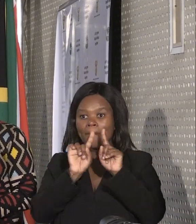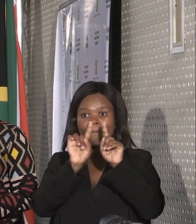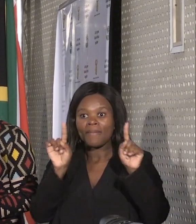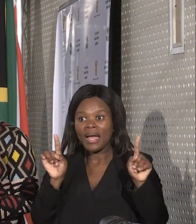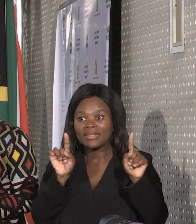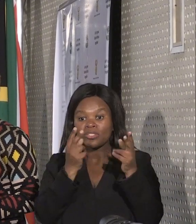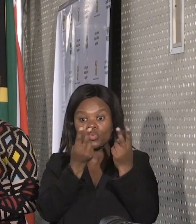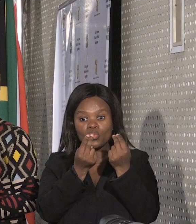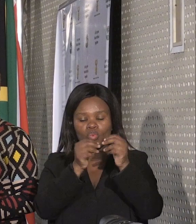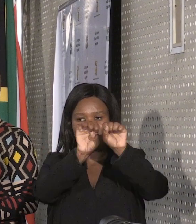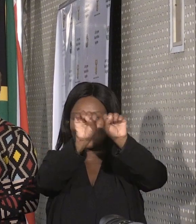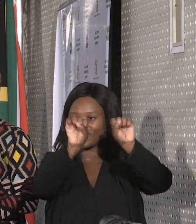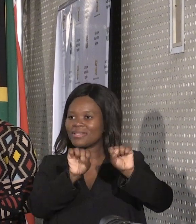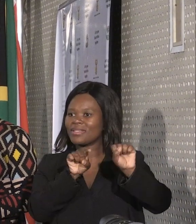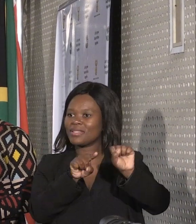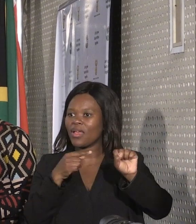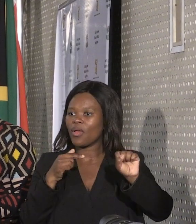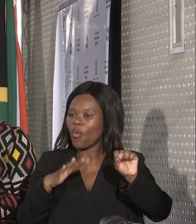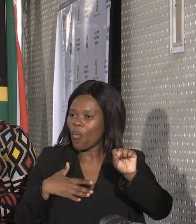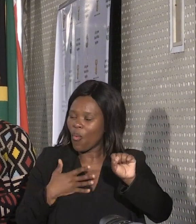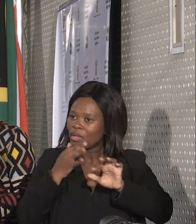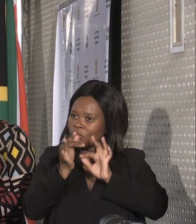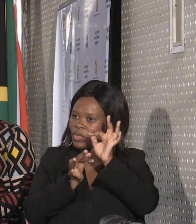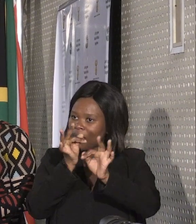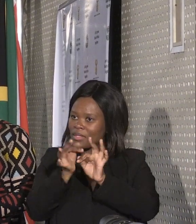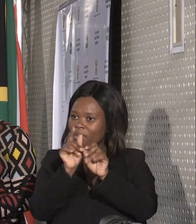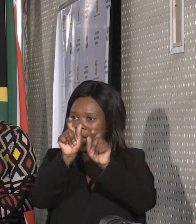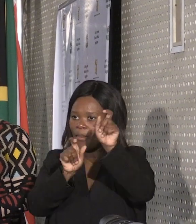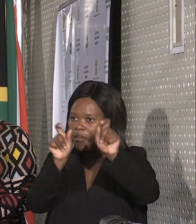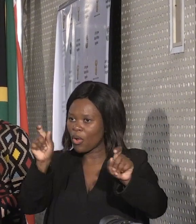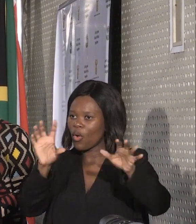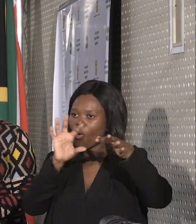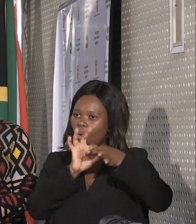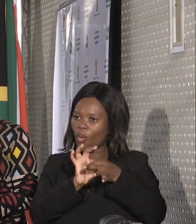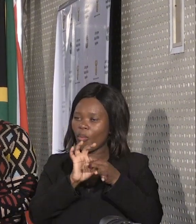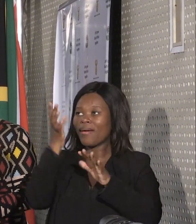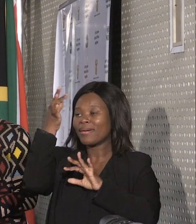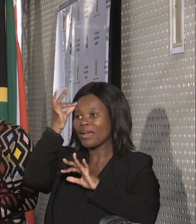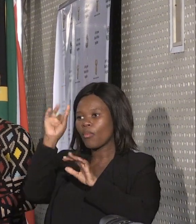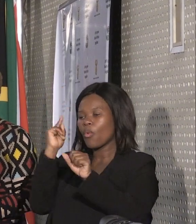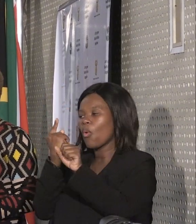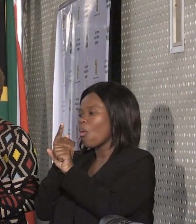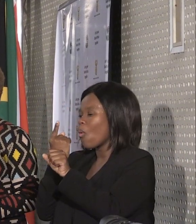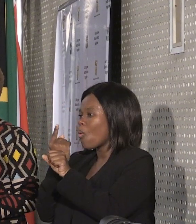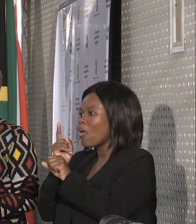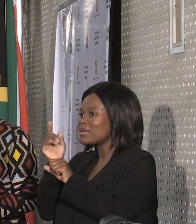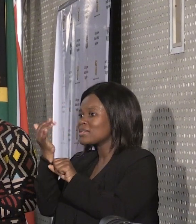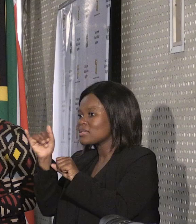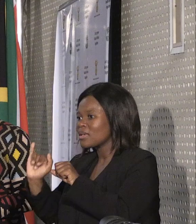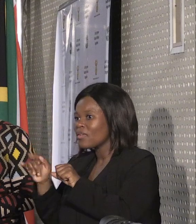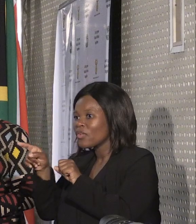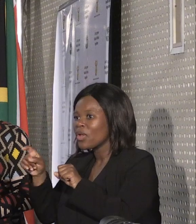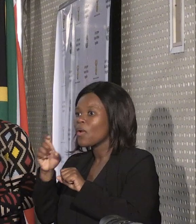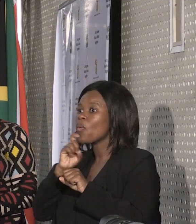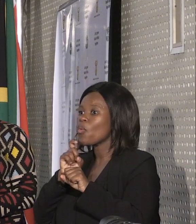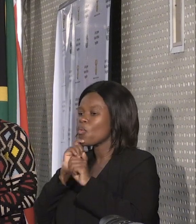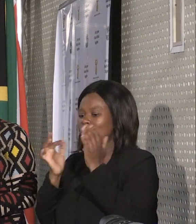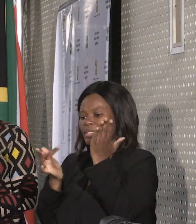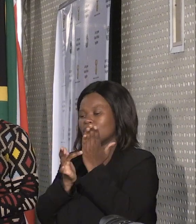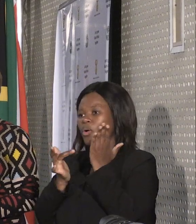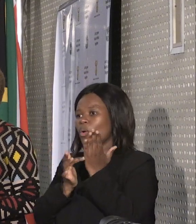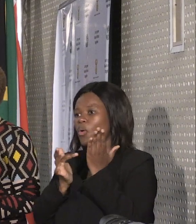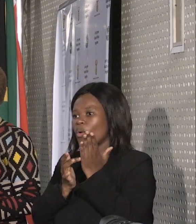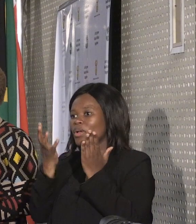entsha sifuna ukuchaza ukuthi kubantu basekhaya ukuthi uhulumende ngaso sonke isikhathi mayezosebenzisa